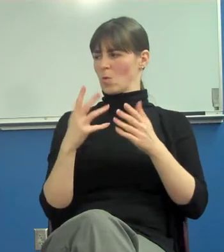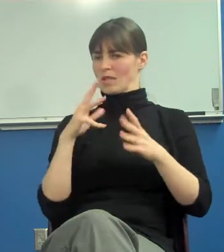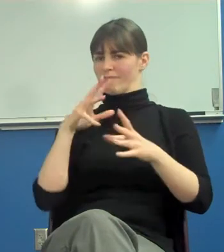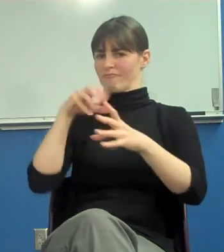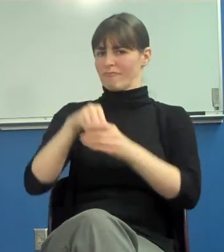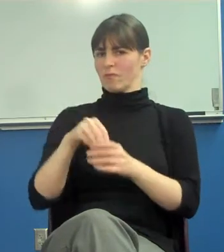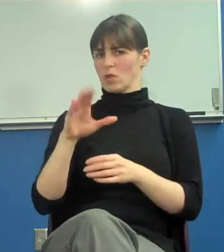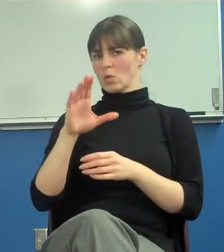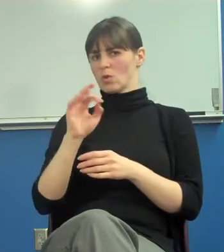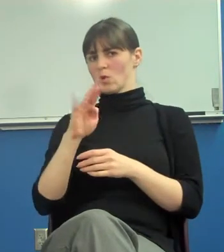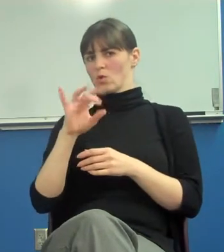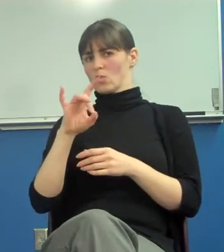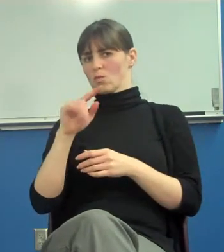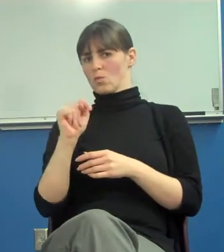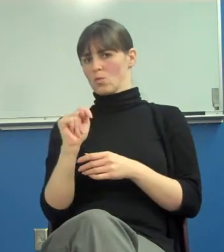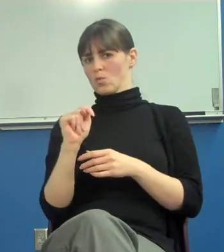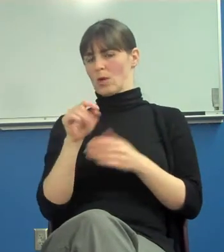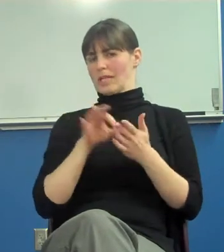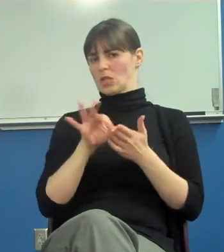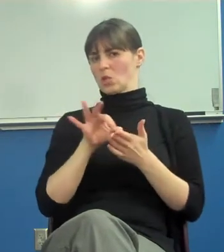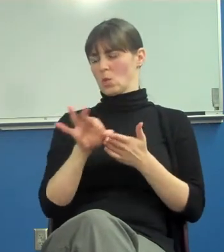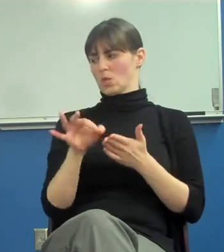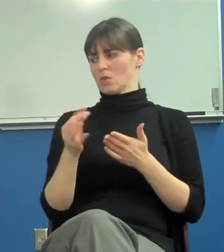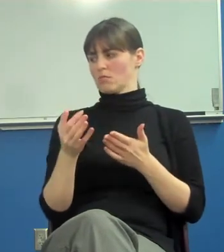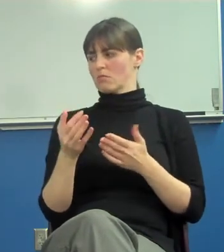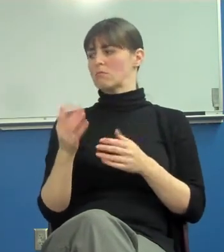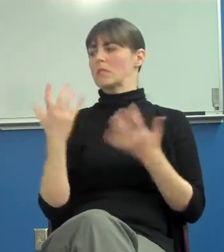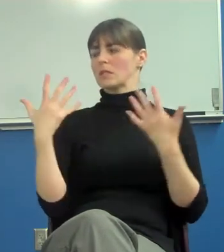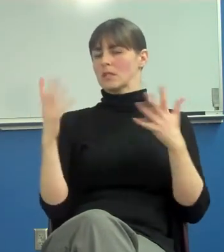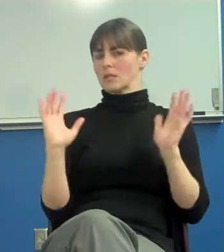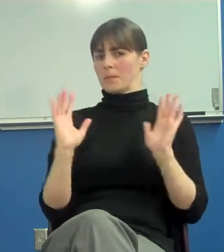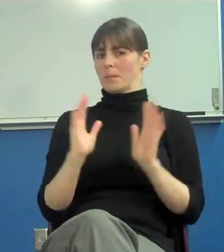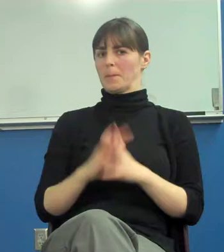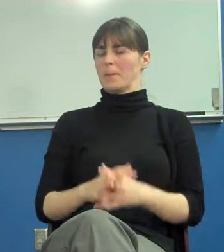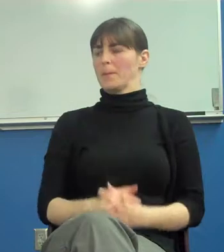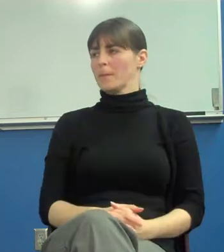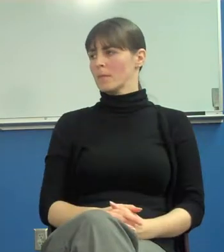and stuff like that. And that's it.